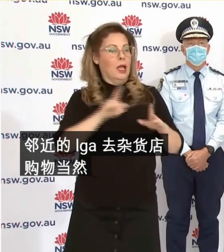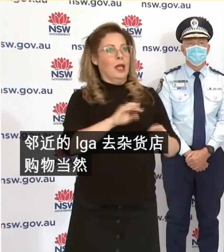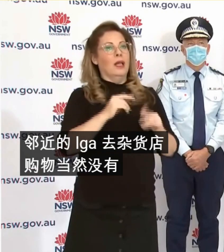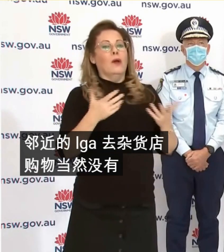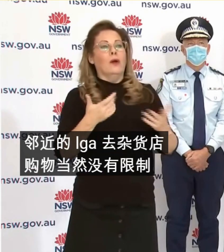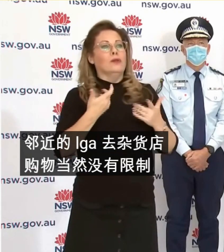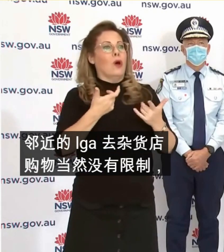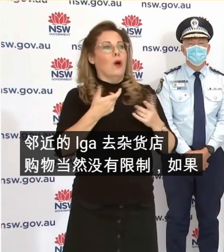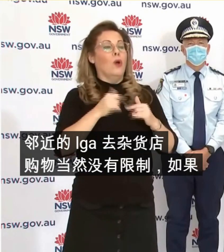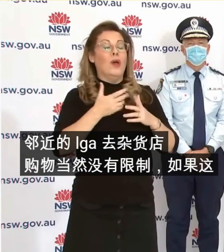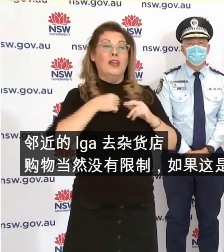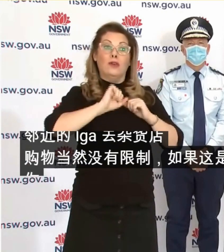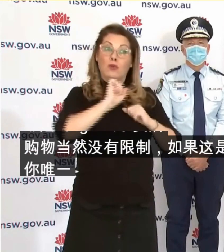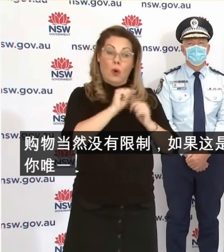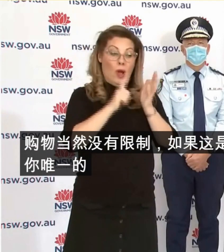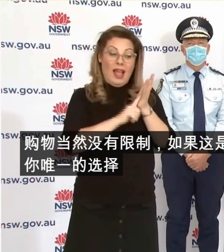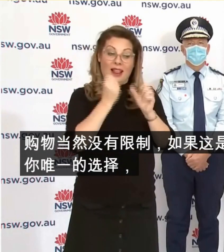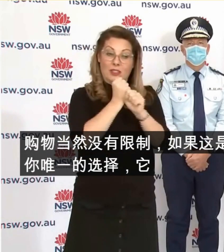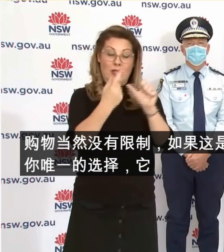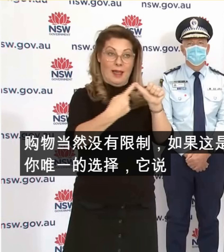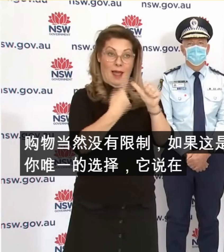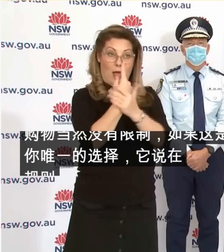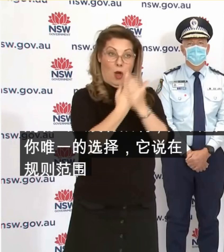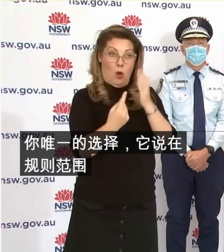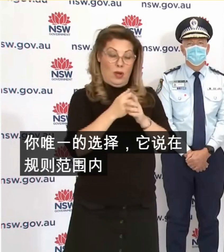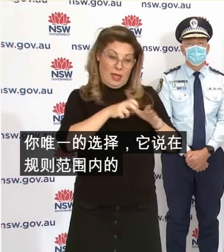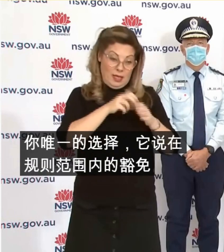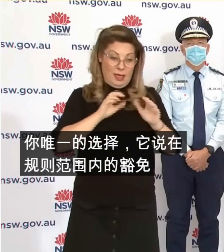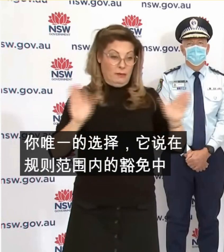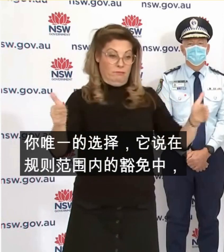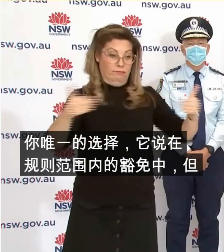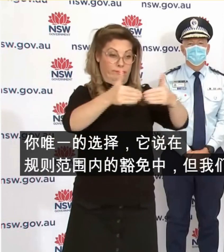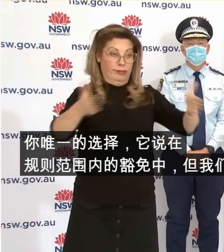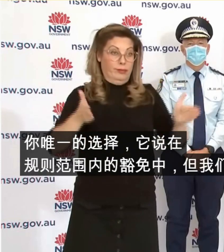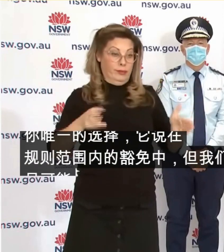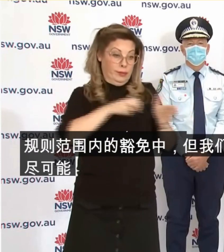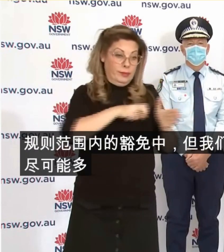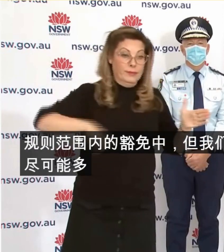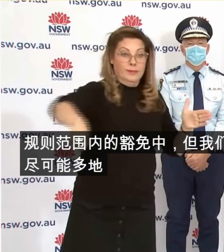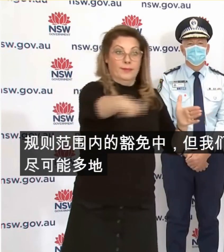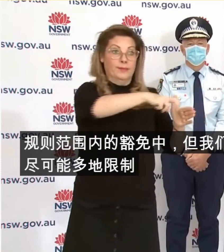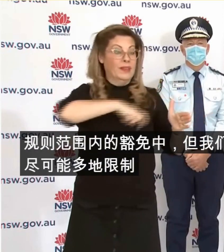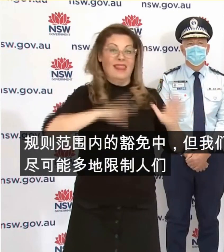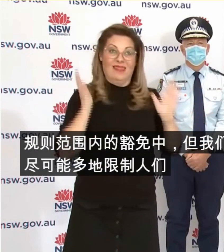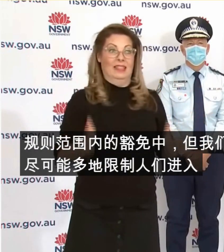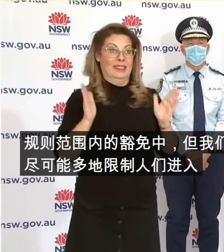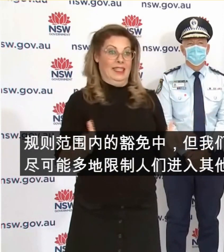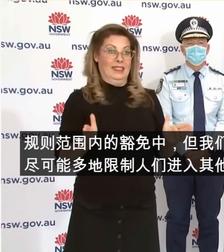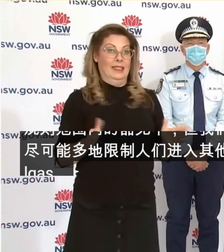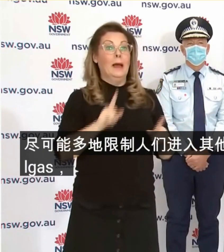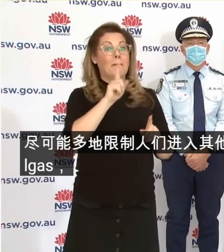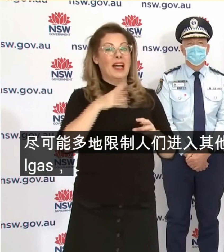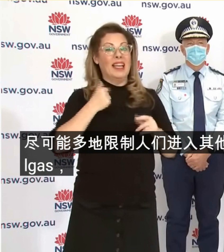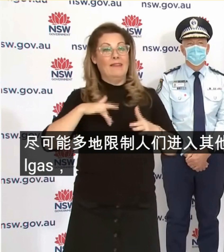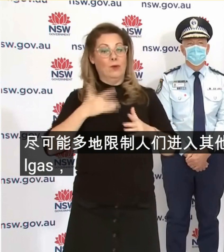grocery shopping, of course there's no limit if that's the only option you have. It says that in the exemption within the rules, but we want to limit people from